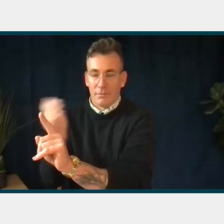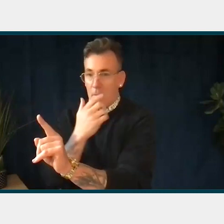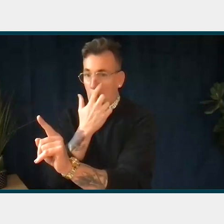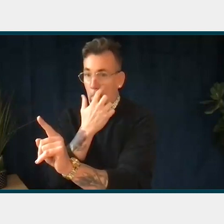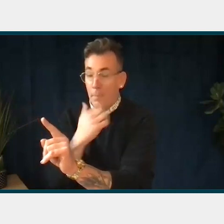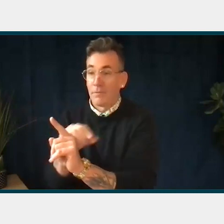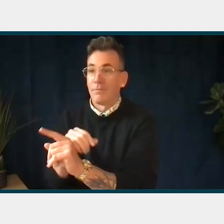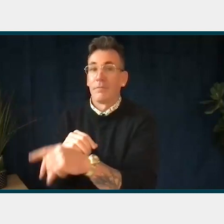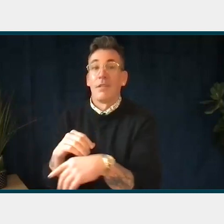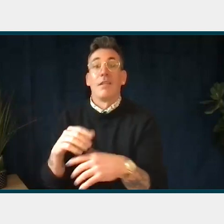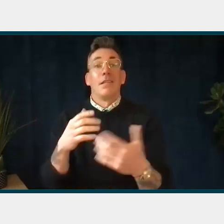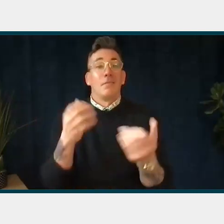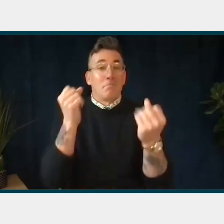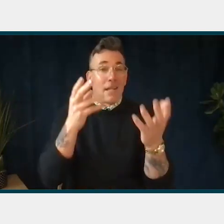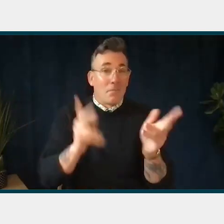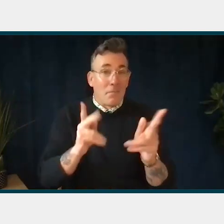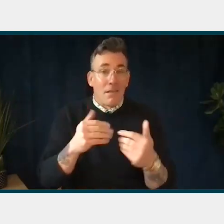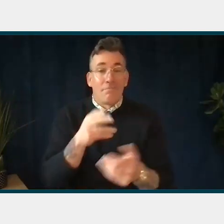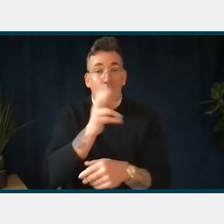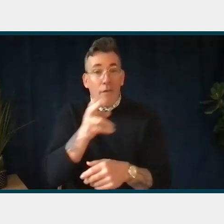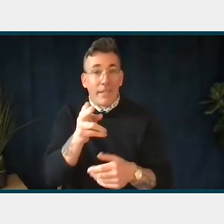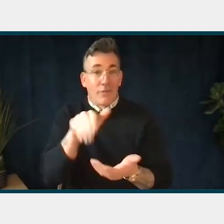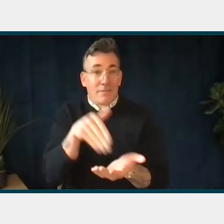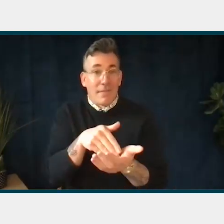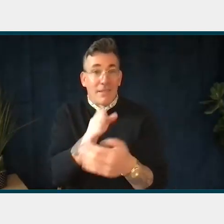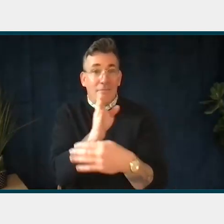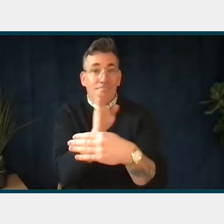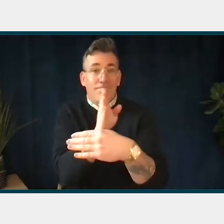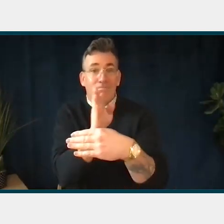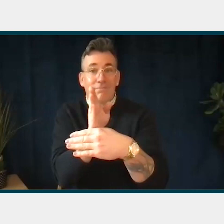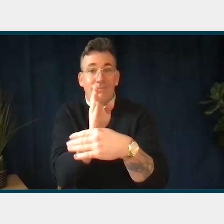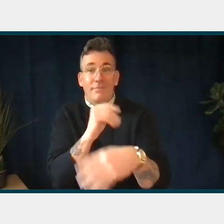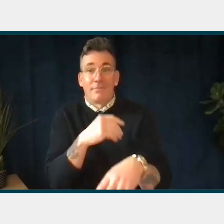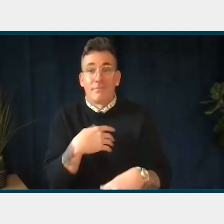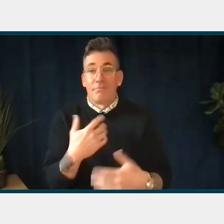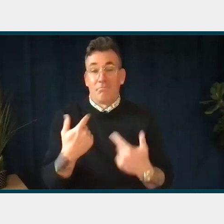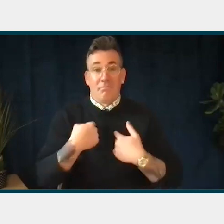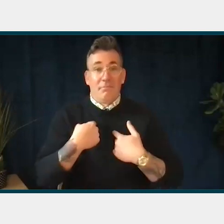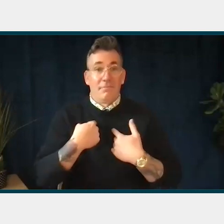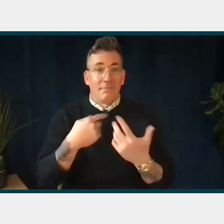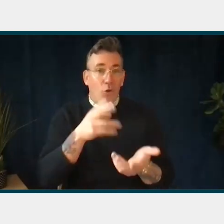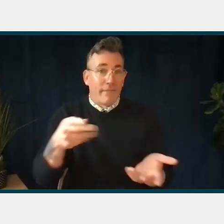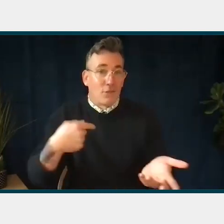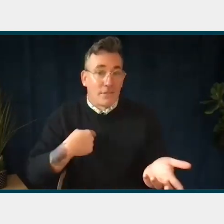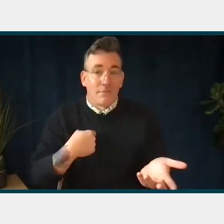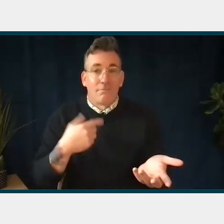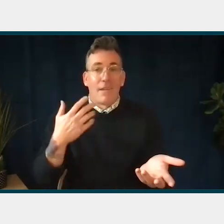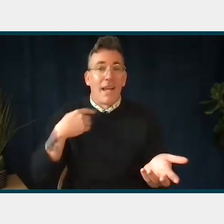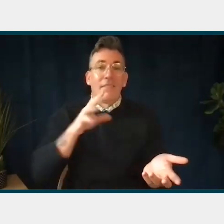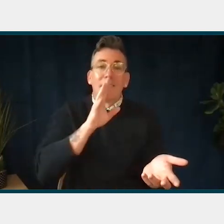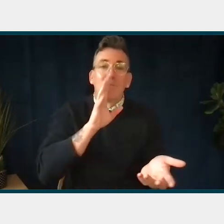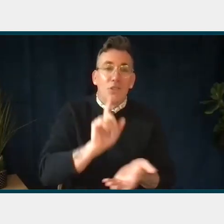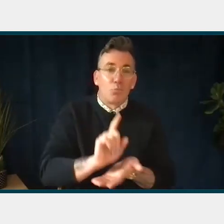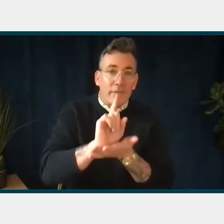auditory access. When we get to the other end of the spectrum, we have the deaf identity. We have people who are hard of hearing that fall in the middle of that